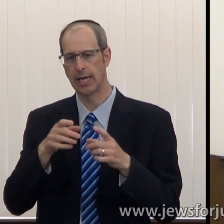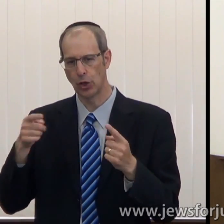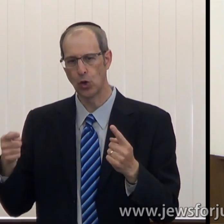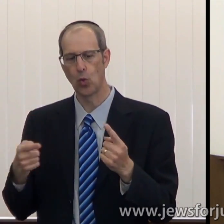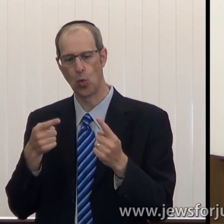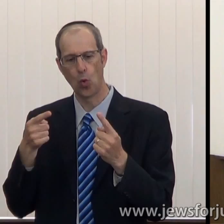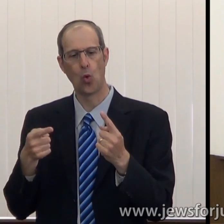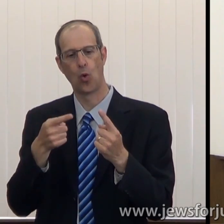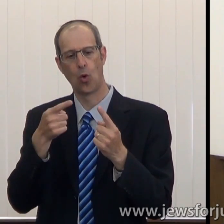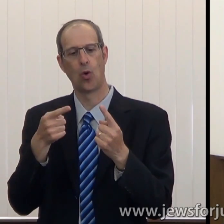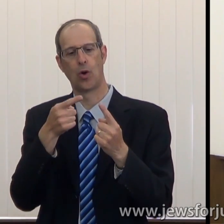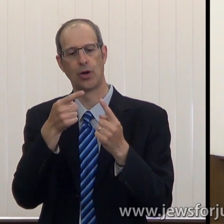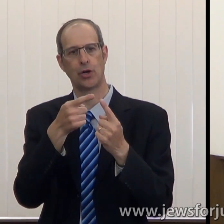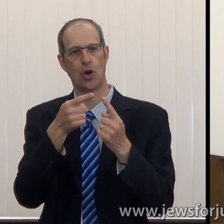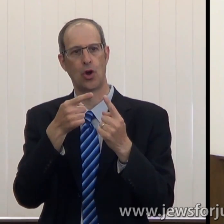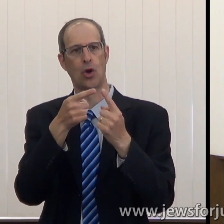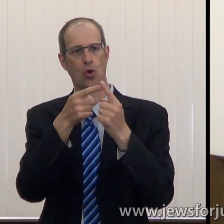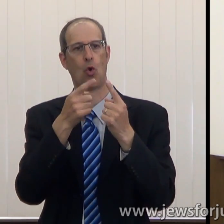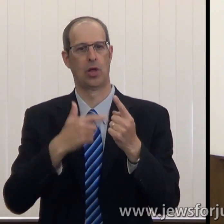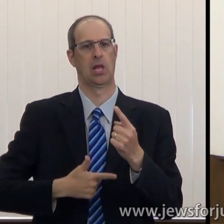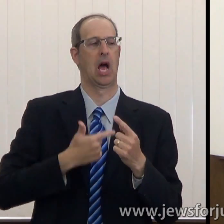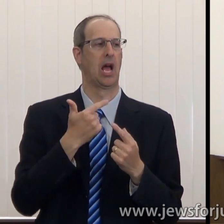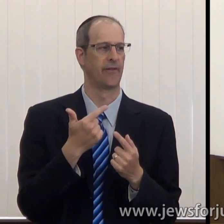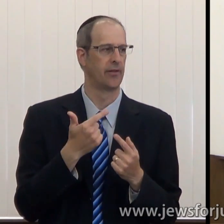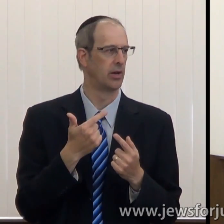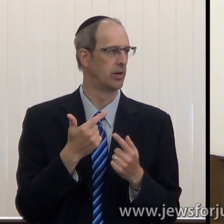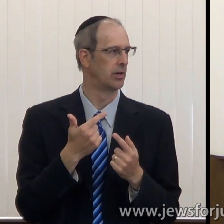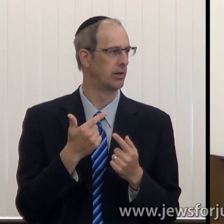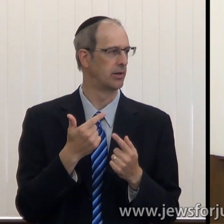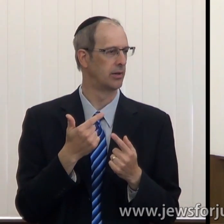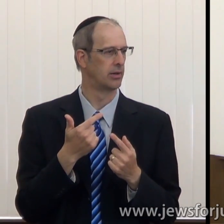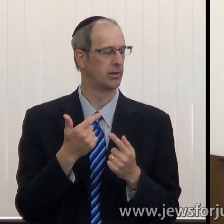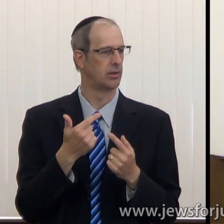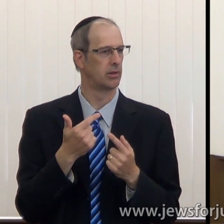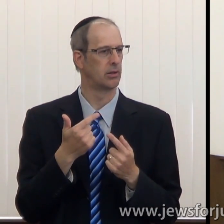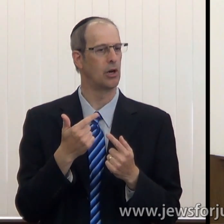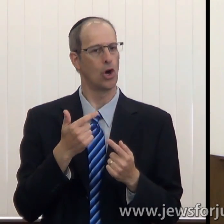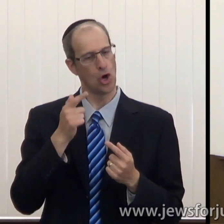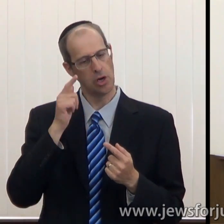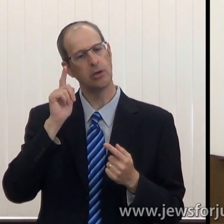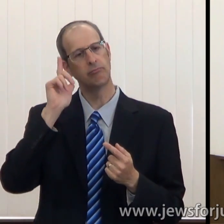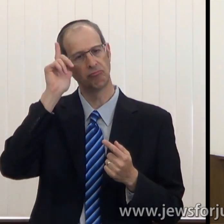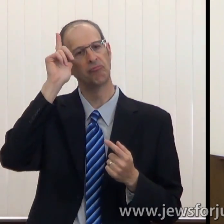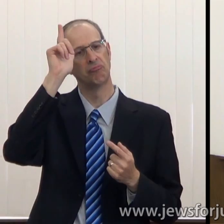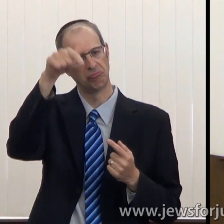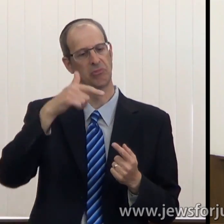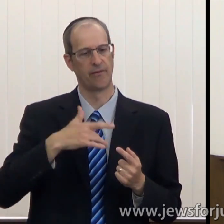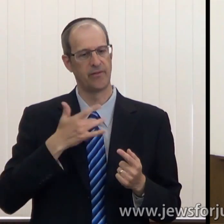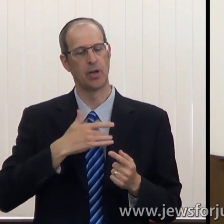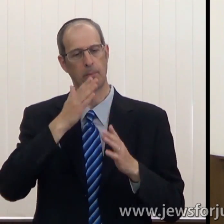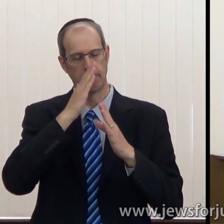in life. As you're working towards this goal in life, you will feel peaceful.